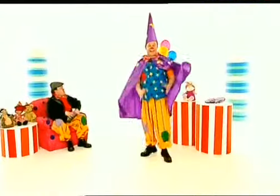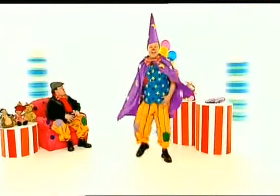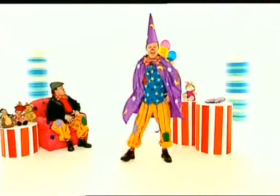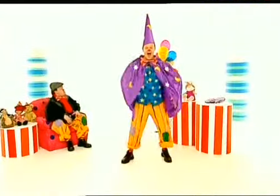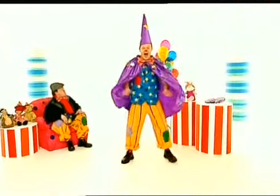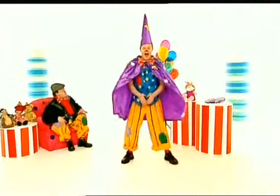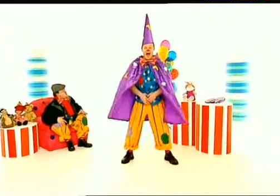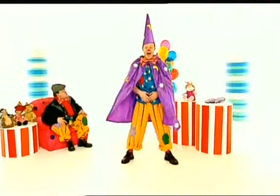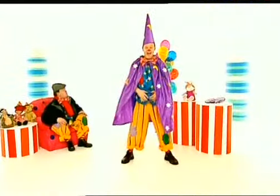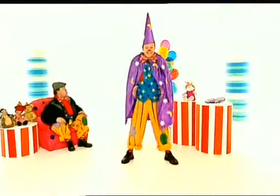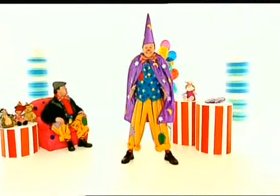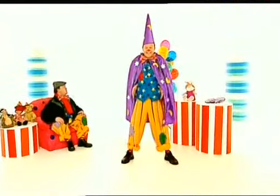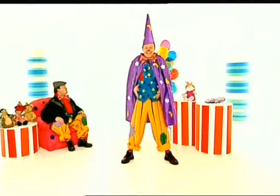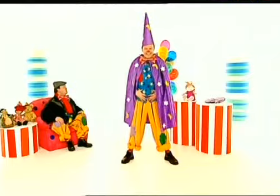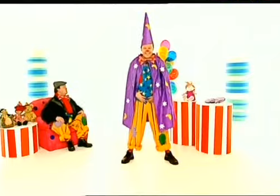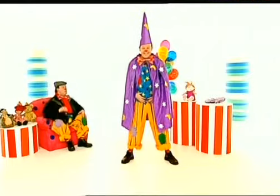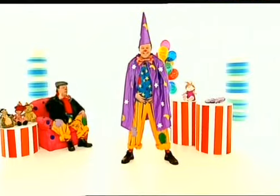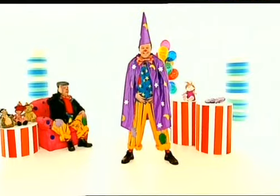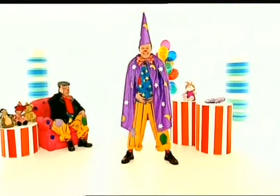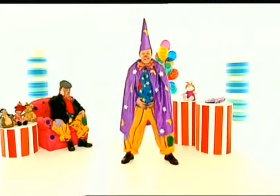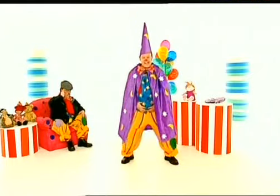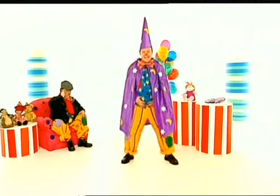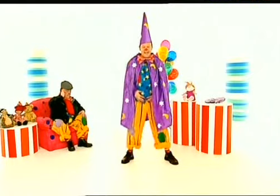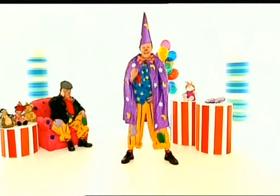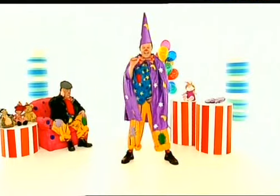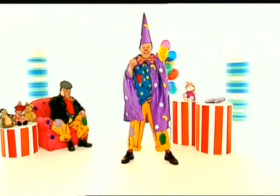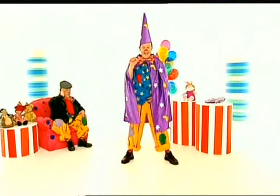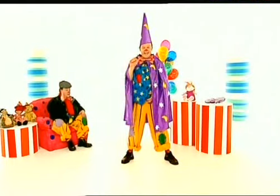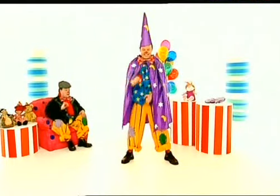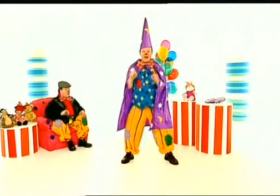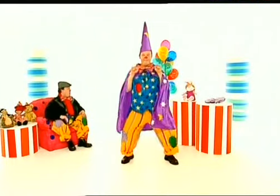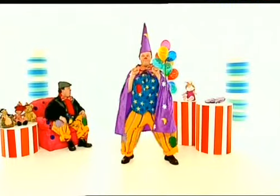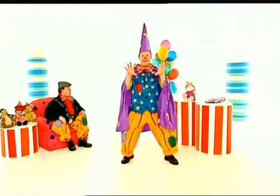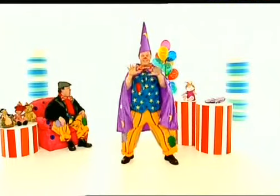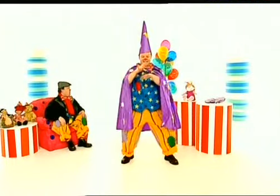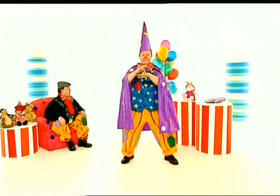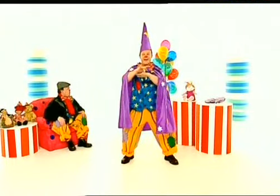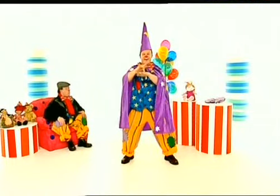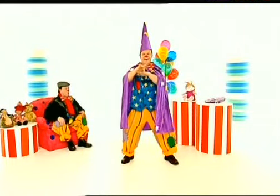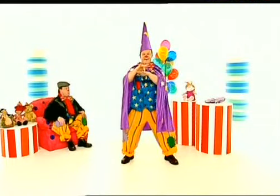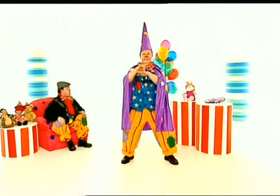Are you going to do a magic show for Grandad Tumble's birthday? Yes, a magic show!